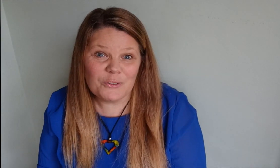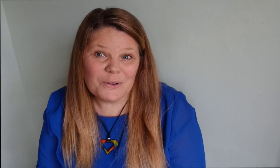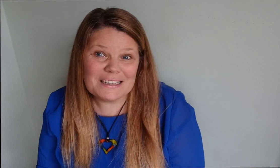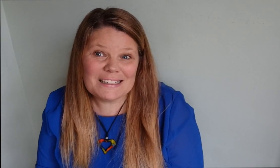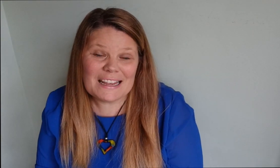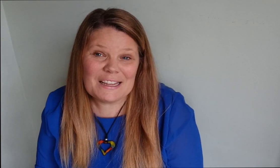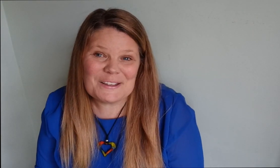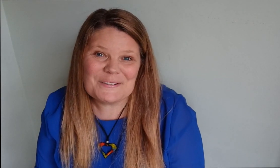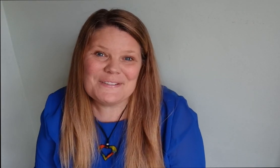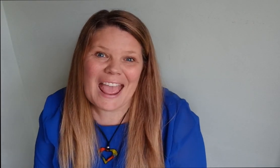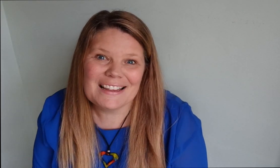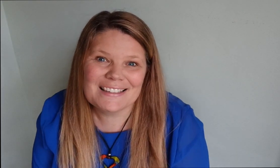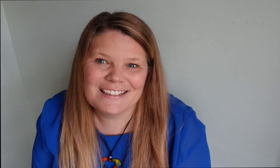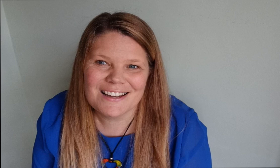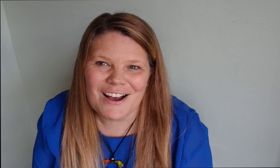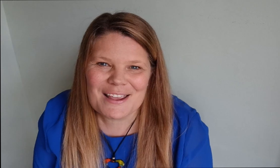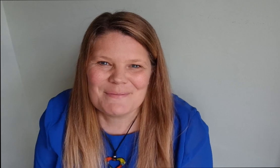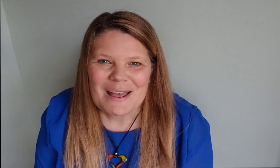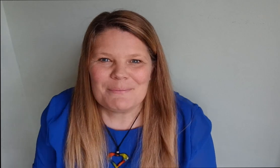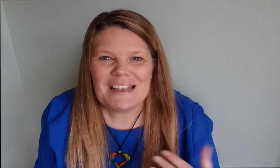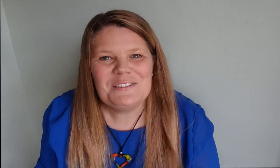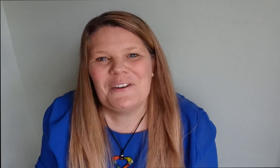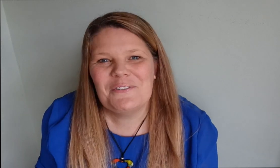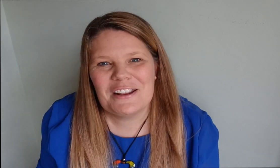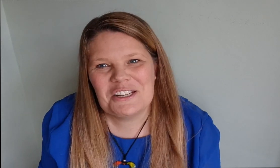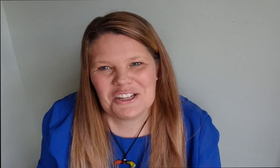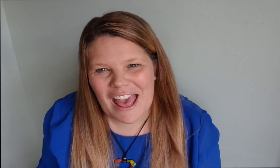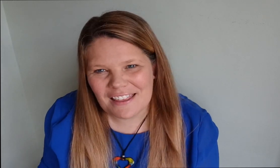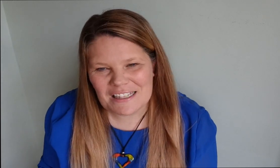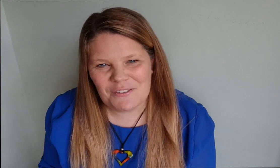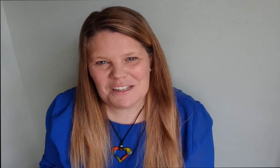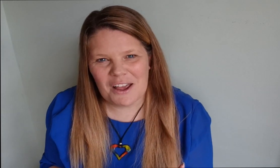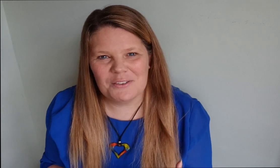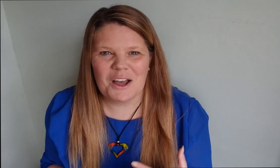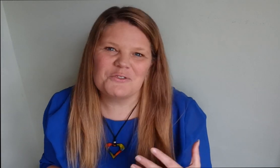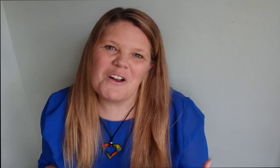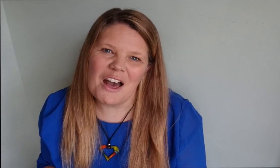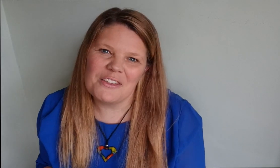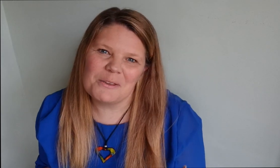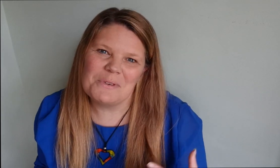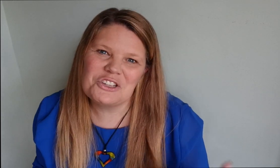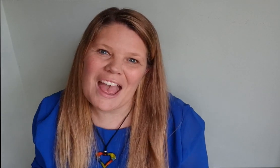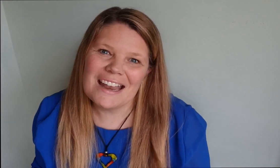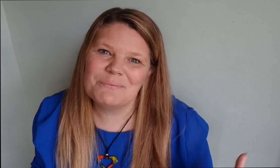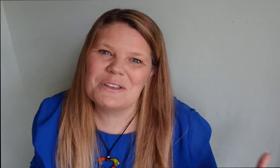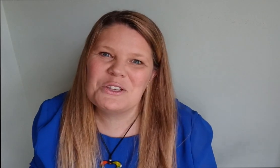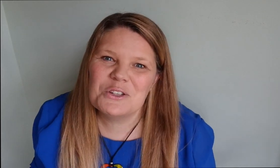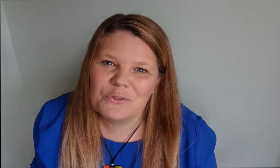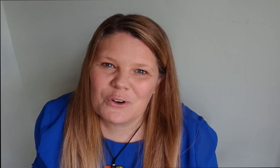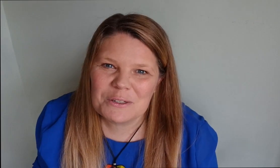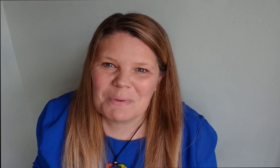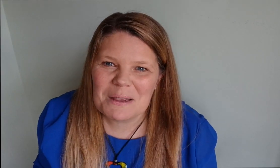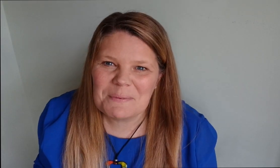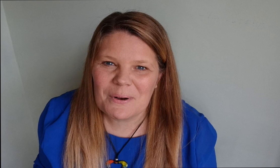forward to seeing you next time. Please feel free to share these videos. I'd rather them be shared and be useful to people